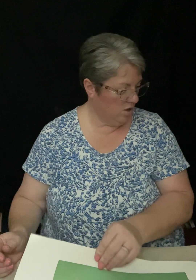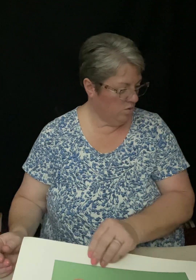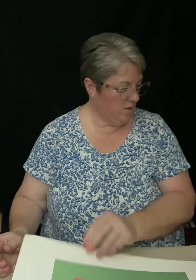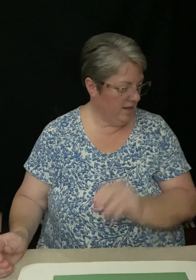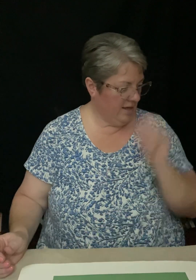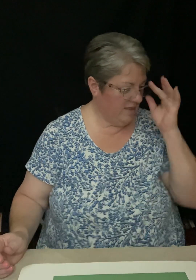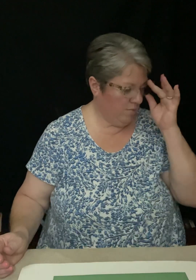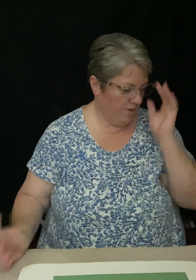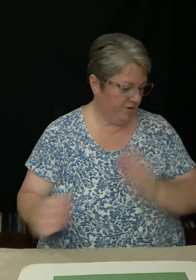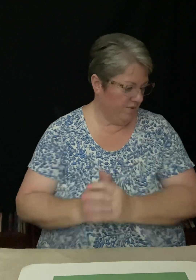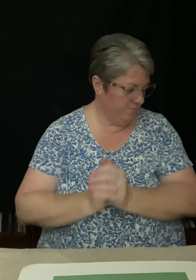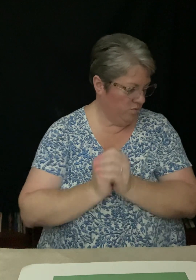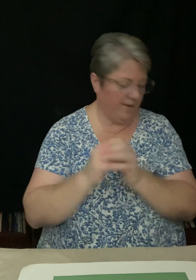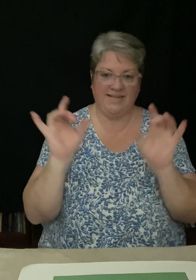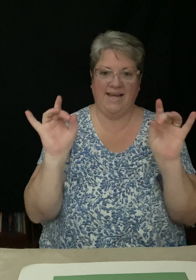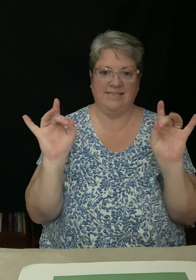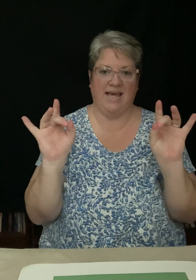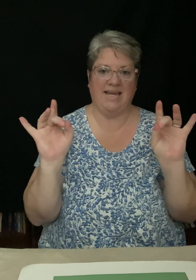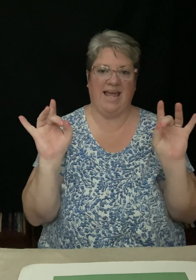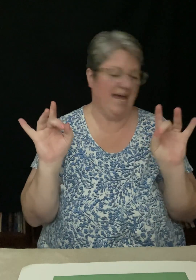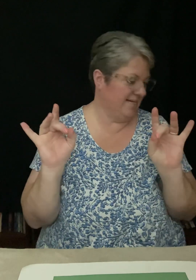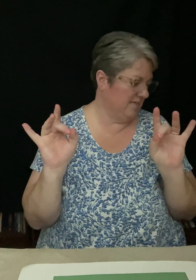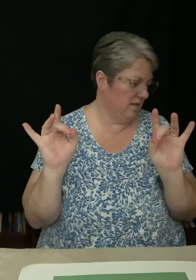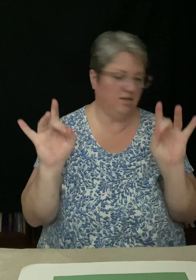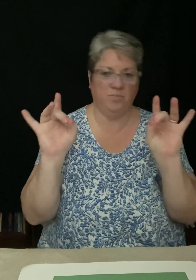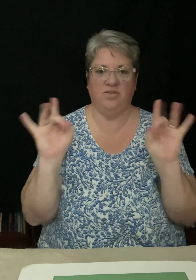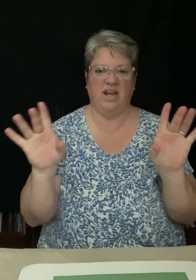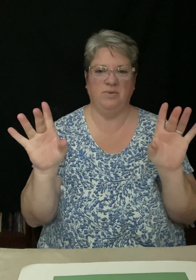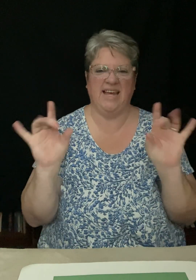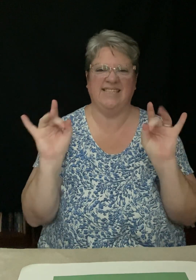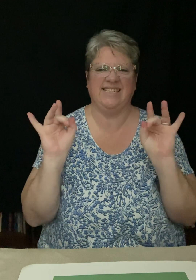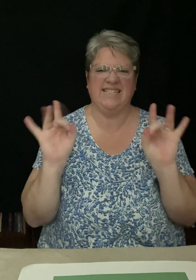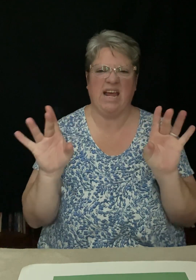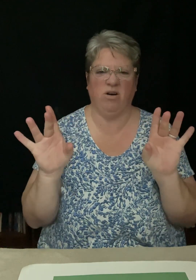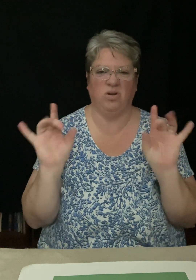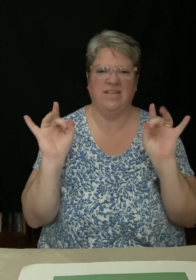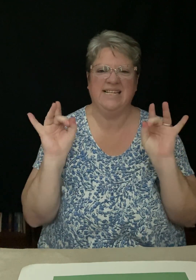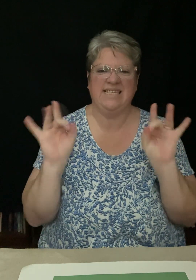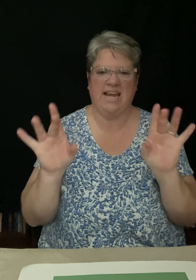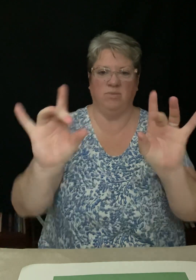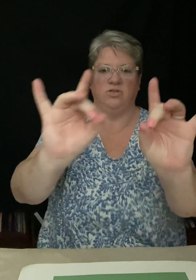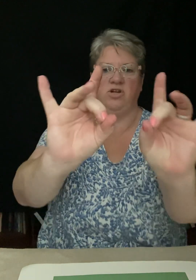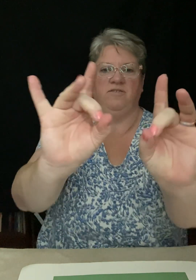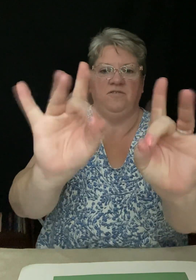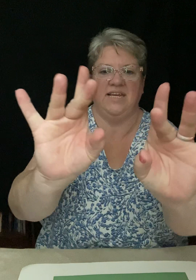So they were wondering what the moon might taste like, and Little Bird thought it would taste terrible. Terrible. So you're flicking